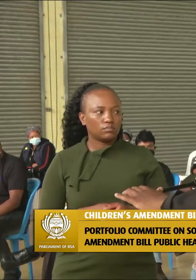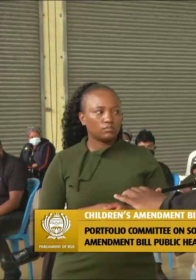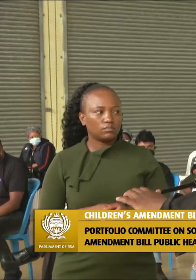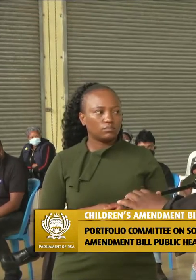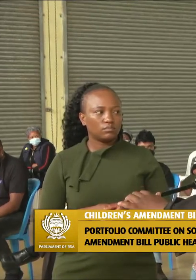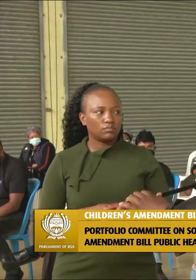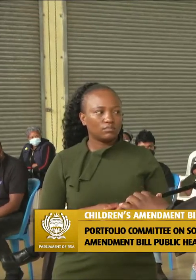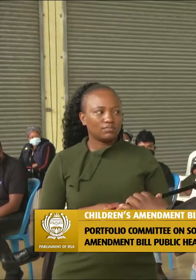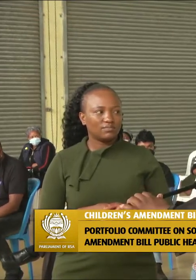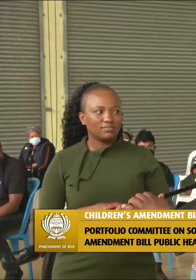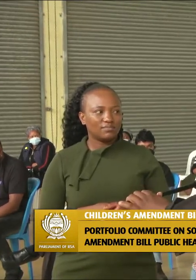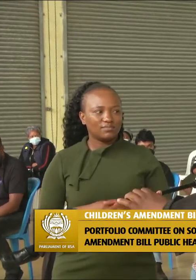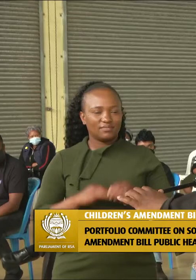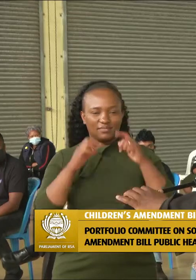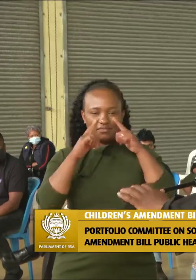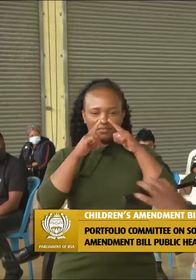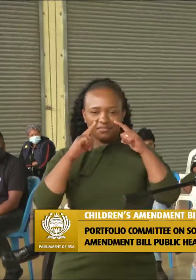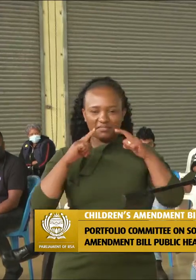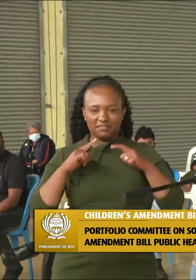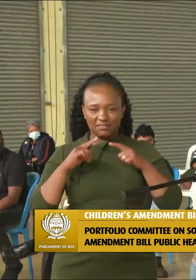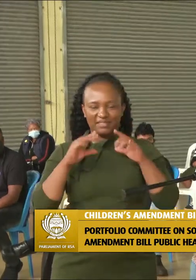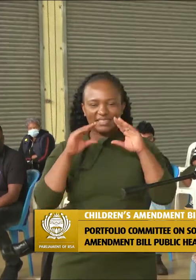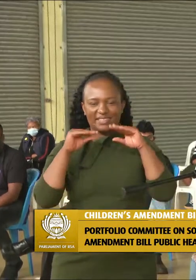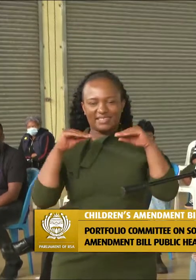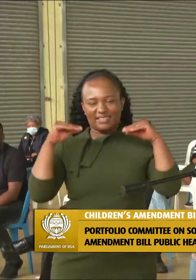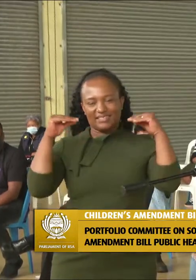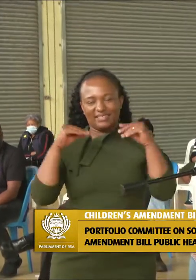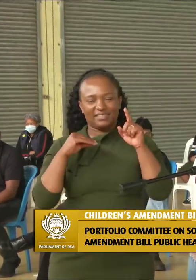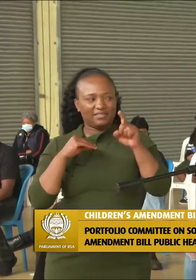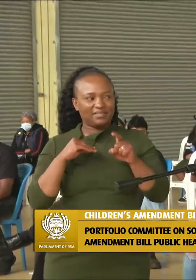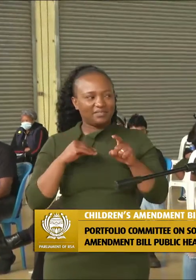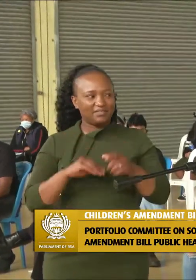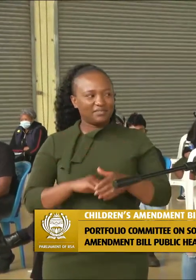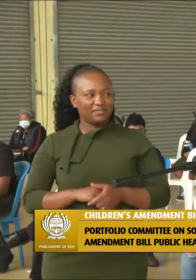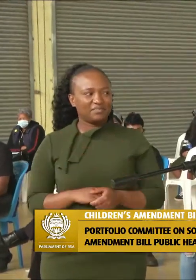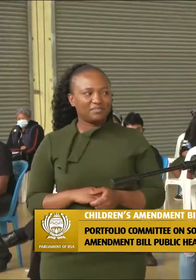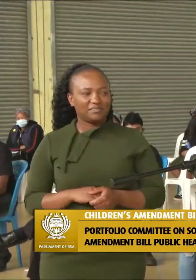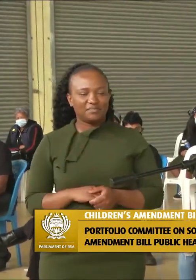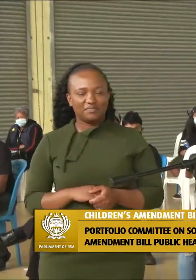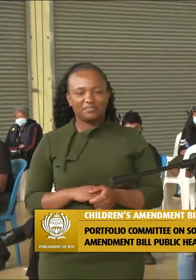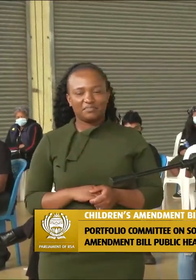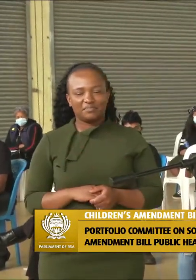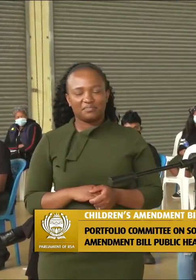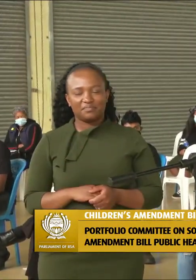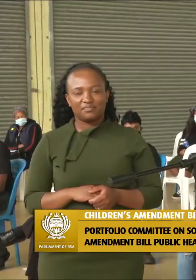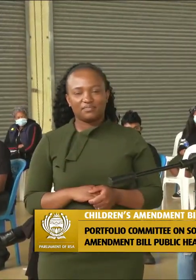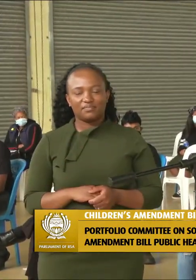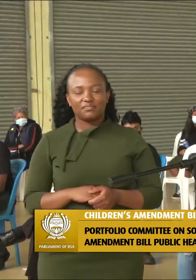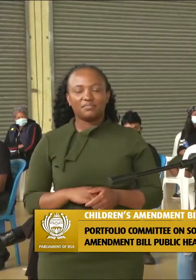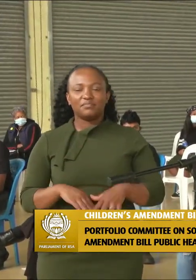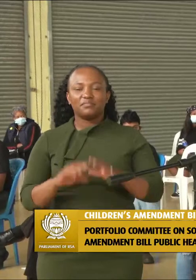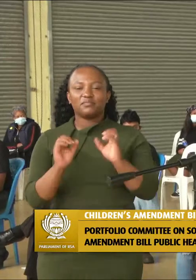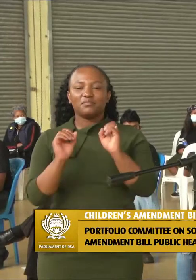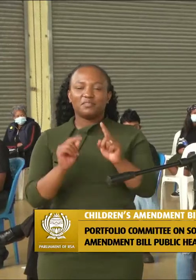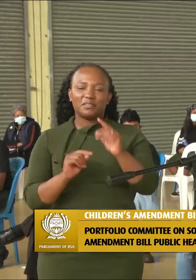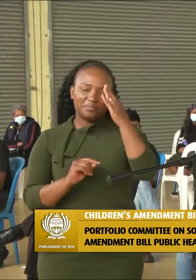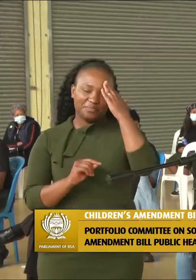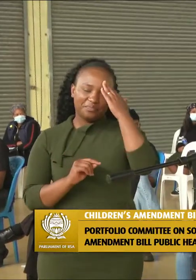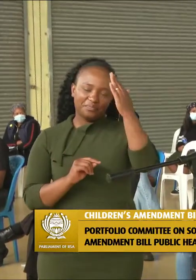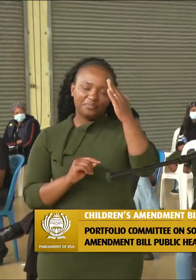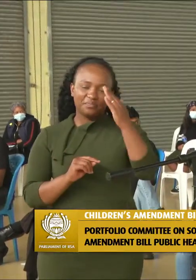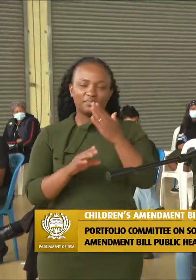Take away the mask and smile, please. iTV Ngasusa isifonyo bese Okay, good afternoon,